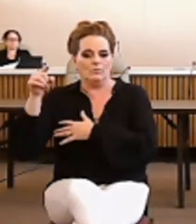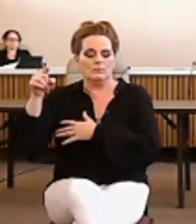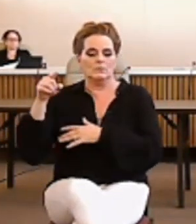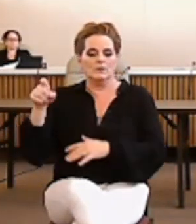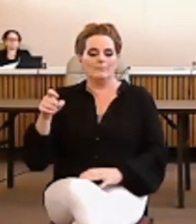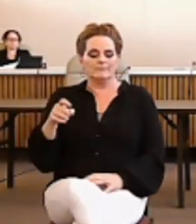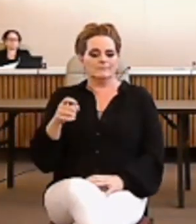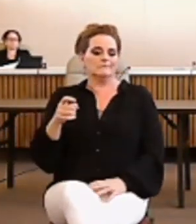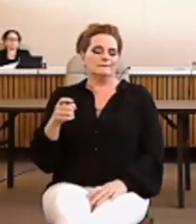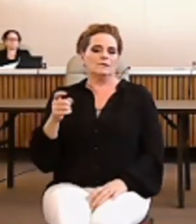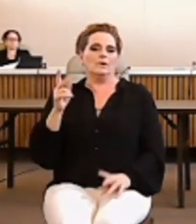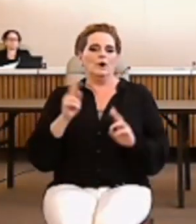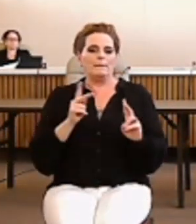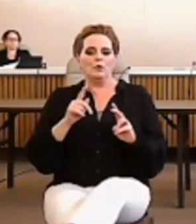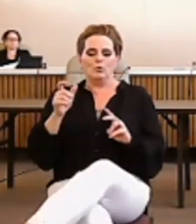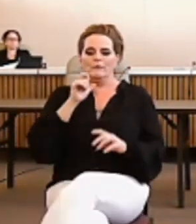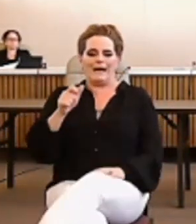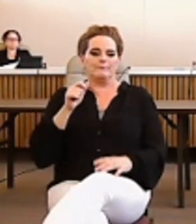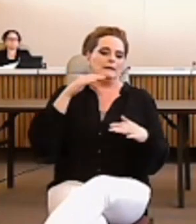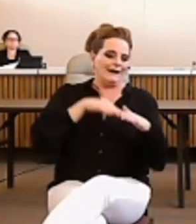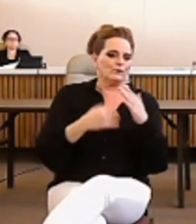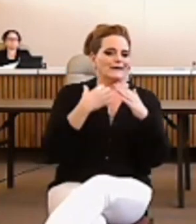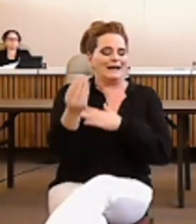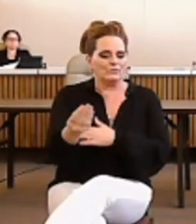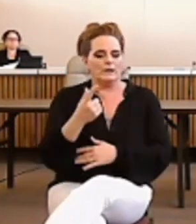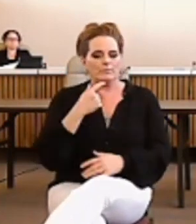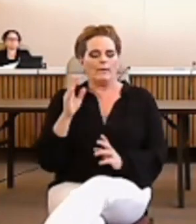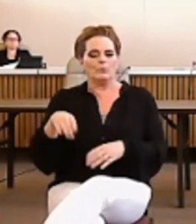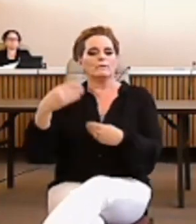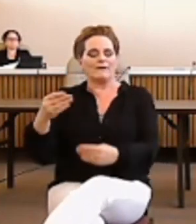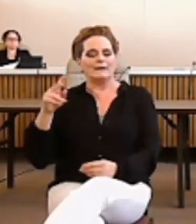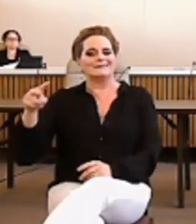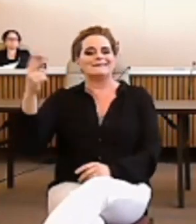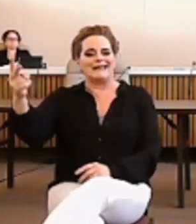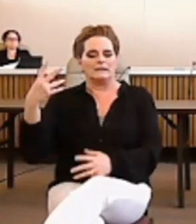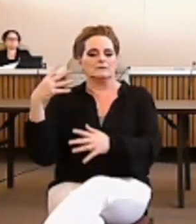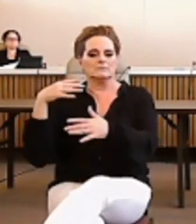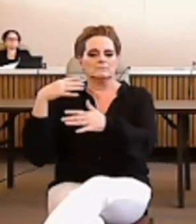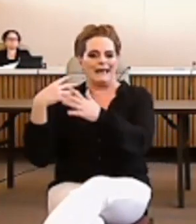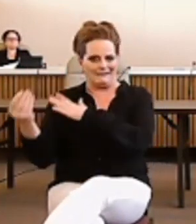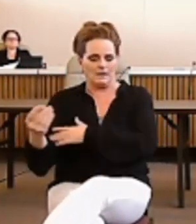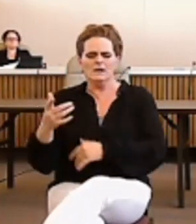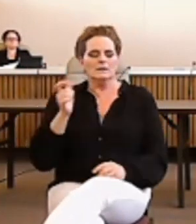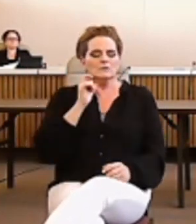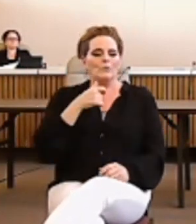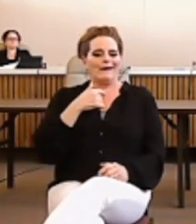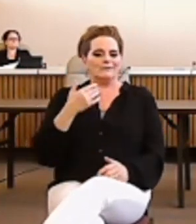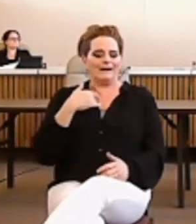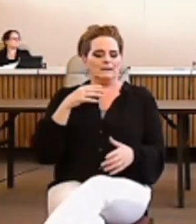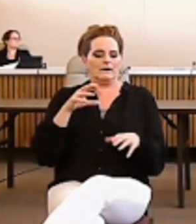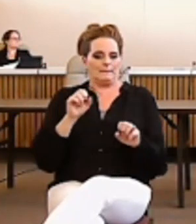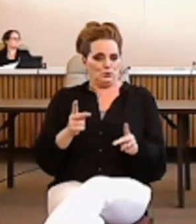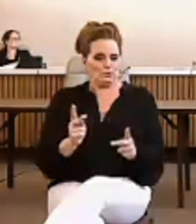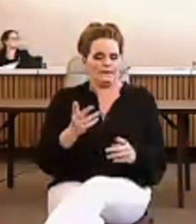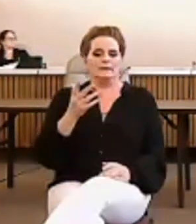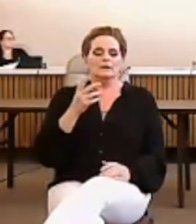be active. People wouldn't be coming and going from it, but that would provide a second exit. So we actually hadn't had the chance to